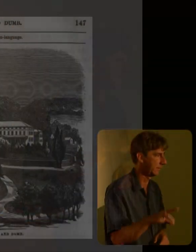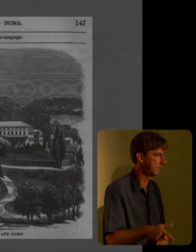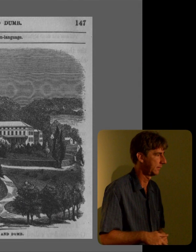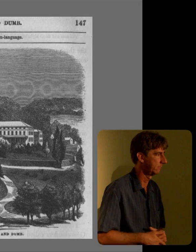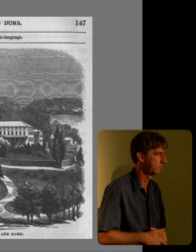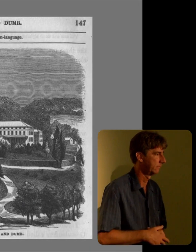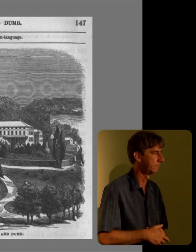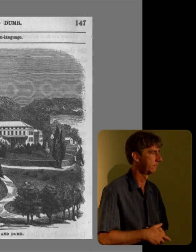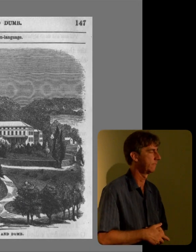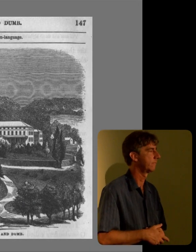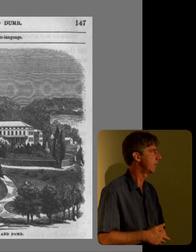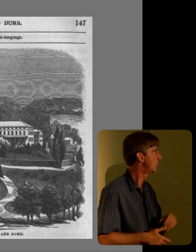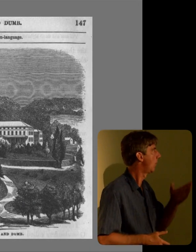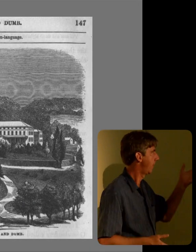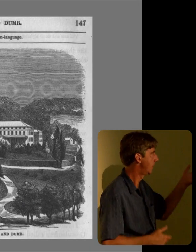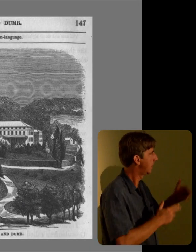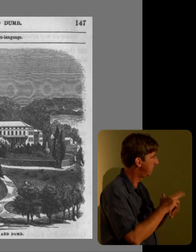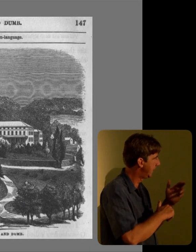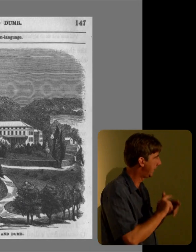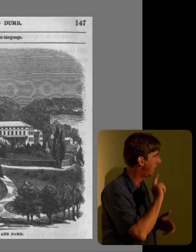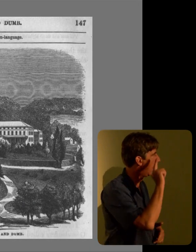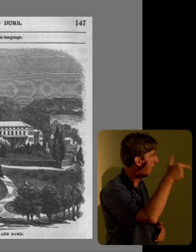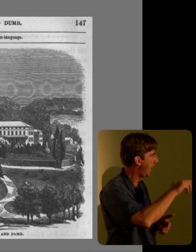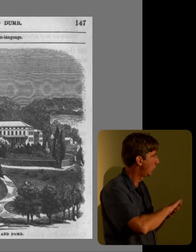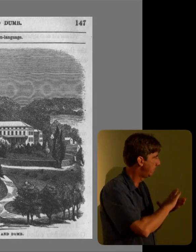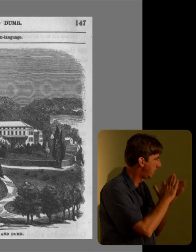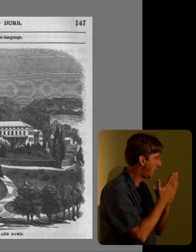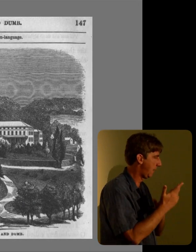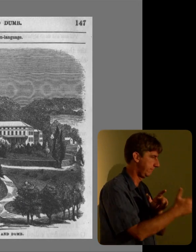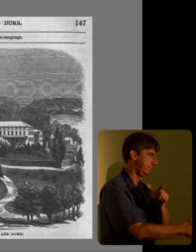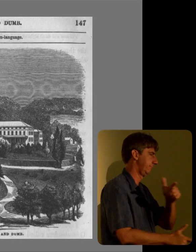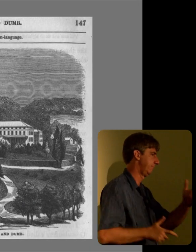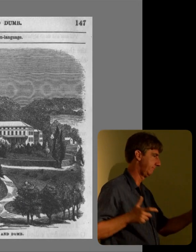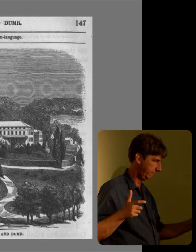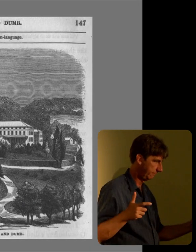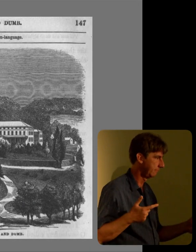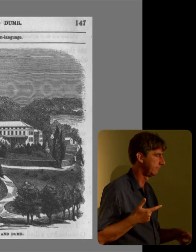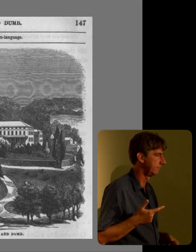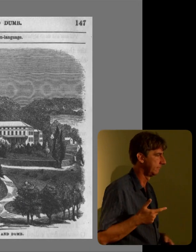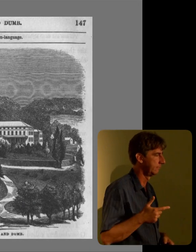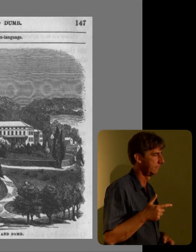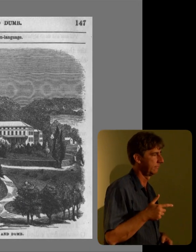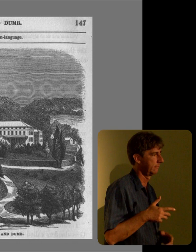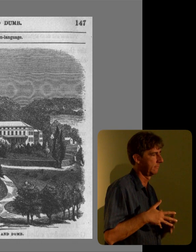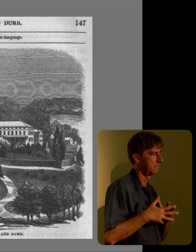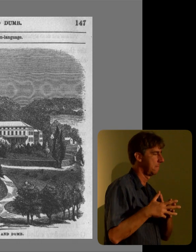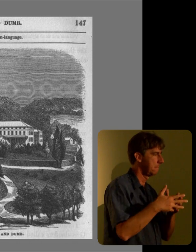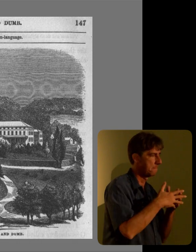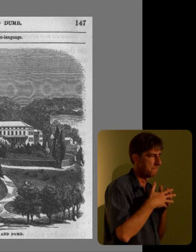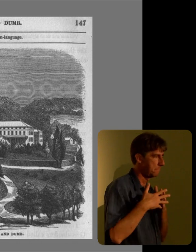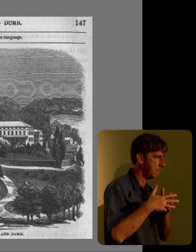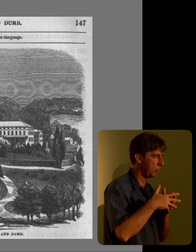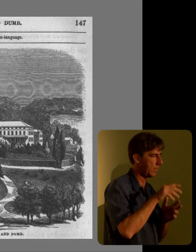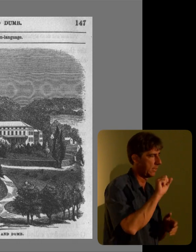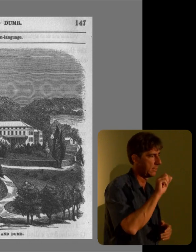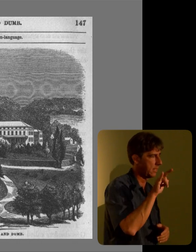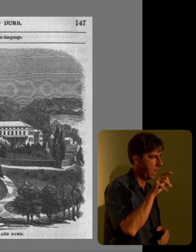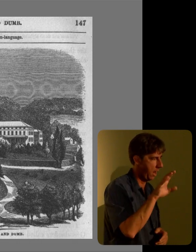the building that the asylum was housed in. It later became very well known as the American Asylum and built a much